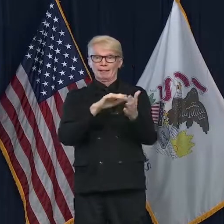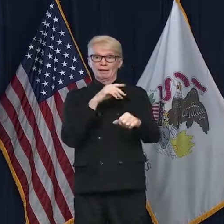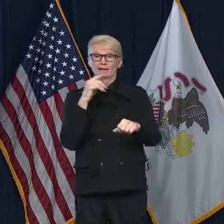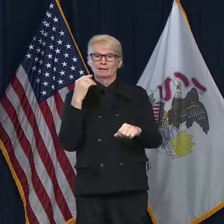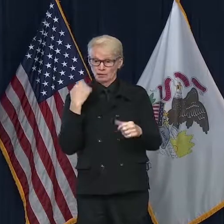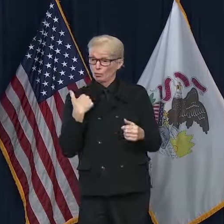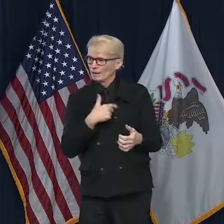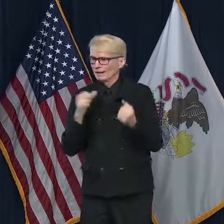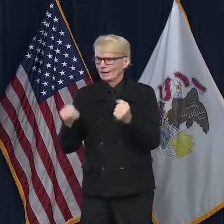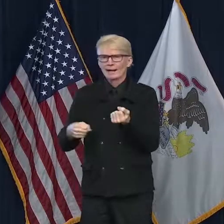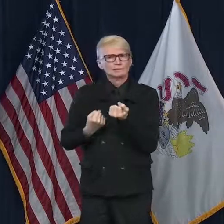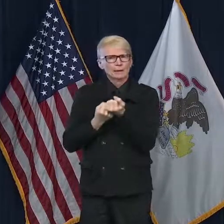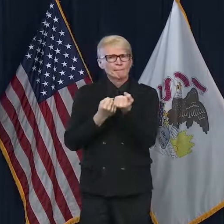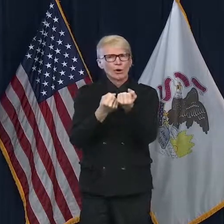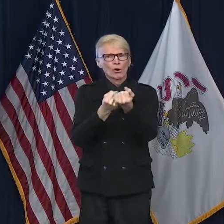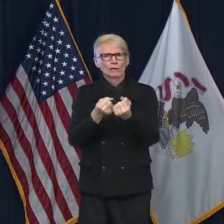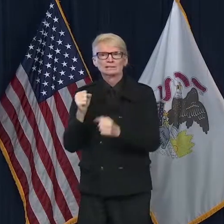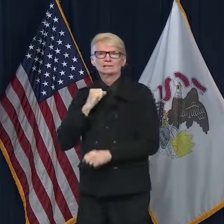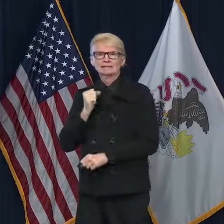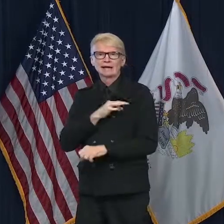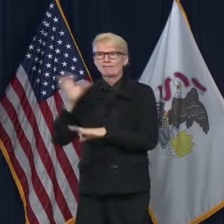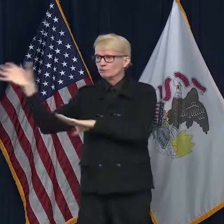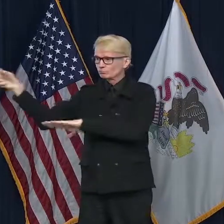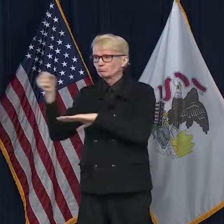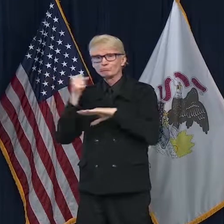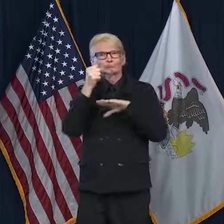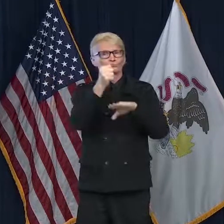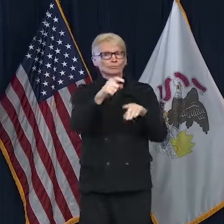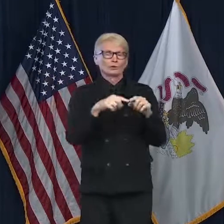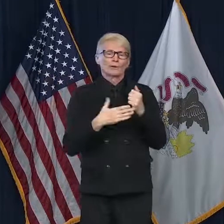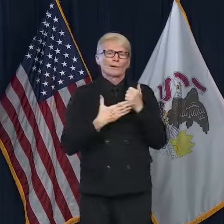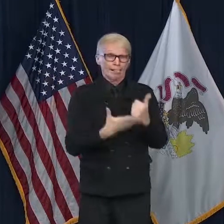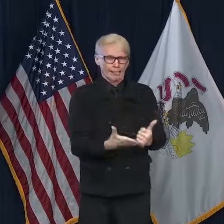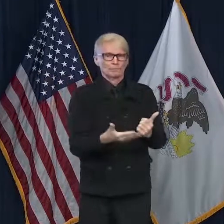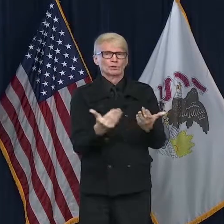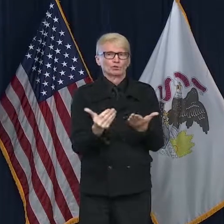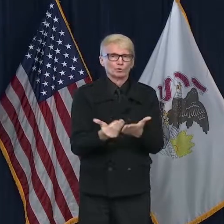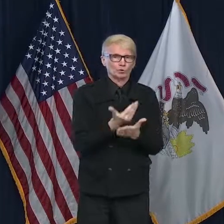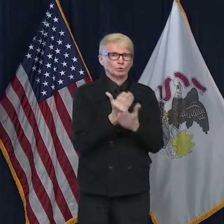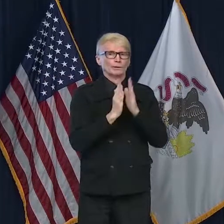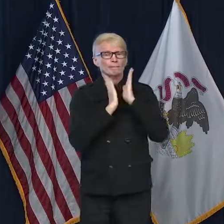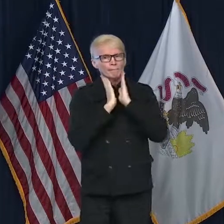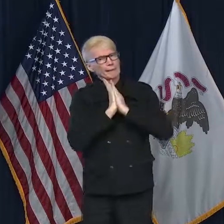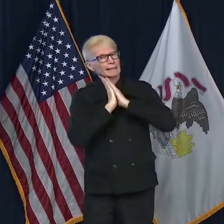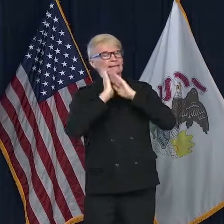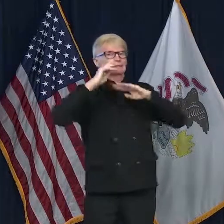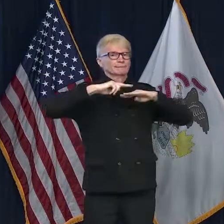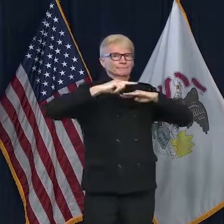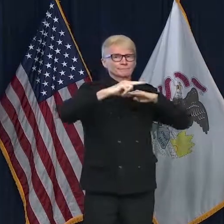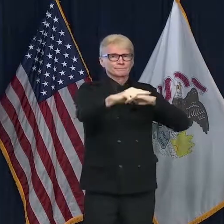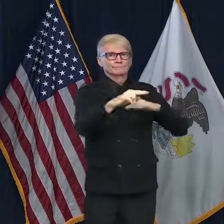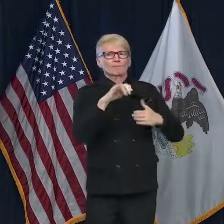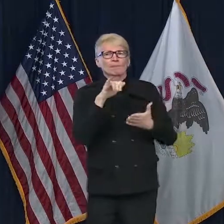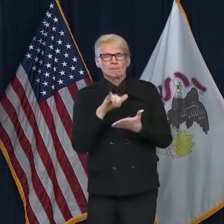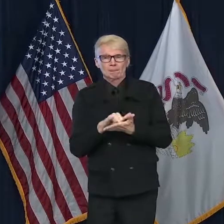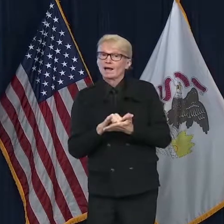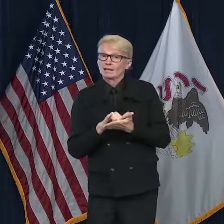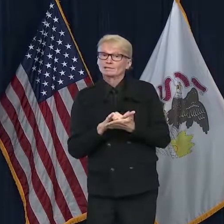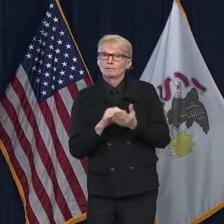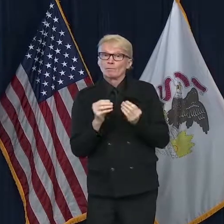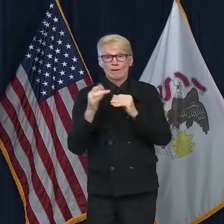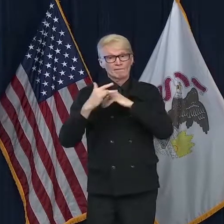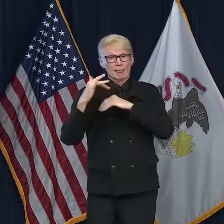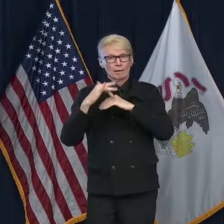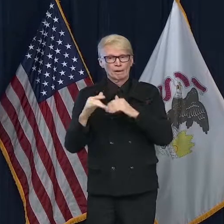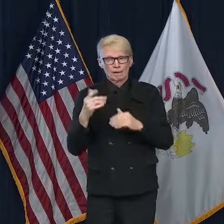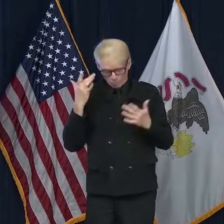that need to get the staff to be able to turn over new beds and create more availability that way. It's a lot harder to